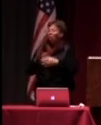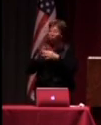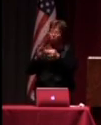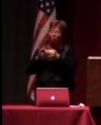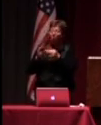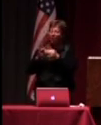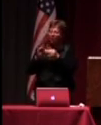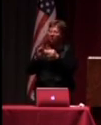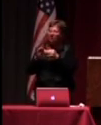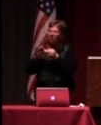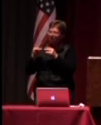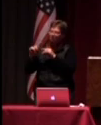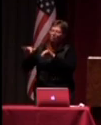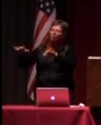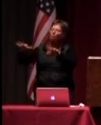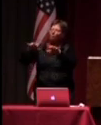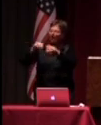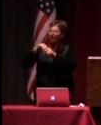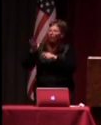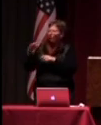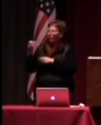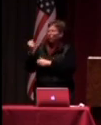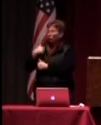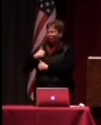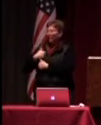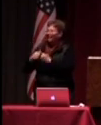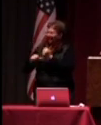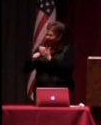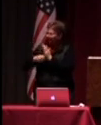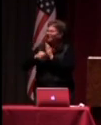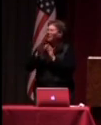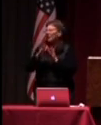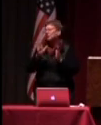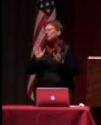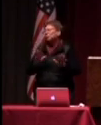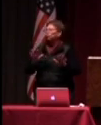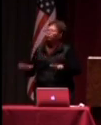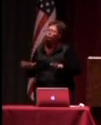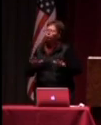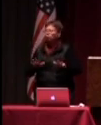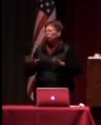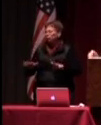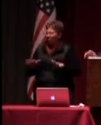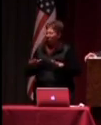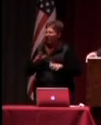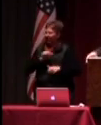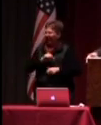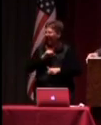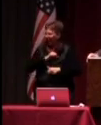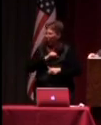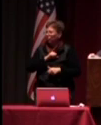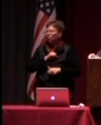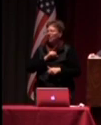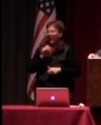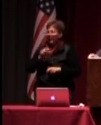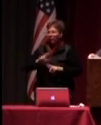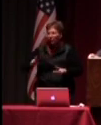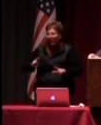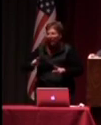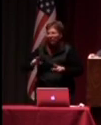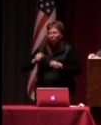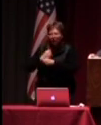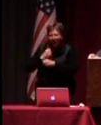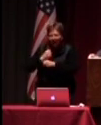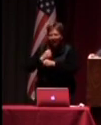Stories circulated, particularly within the French army, that emphasized the easygoing manner he had with his soldiers and his readiness to fight by